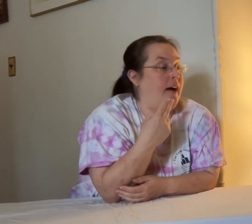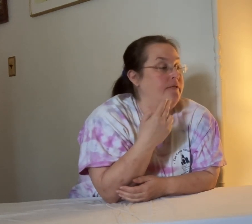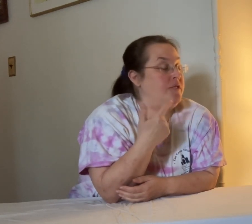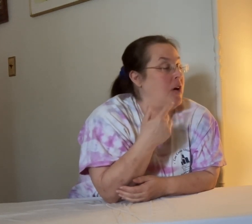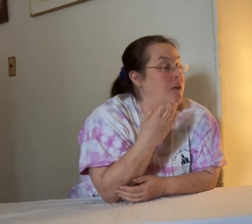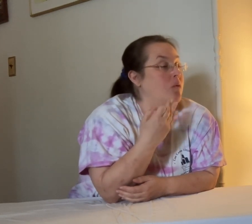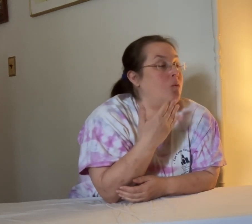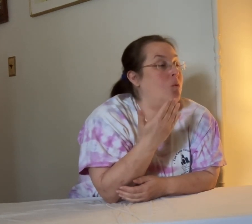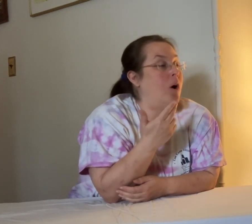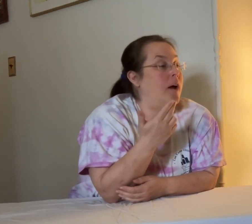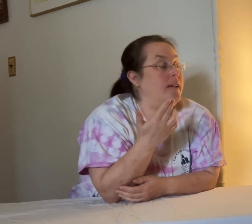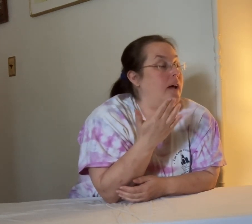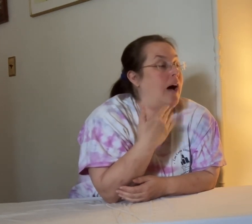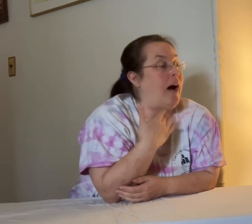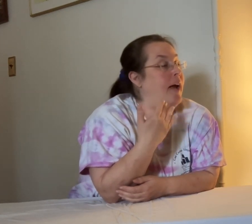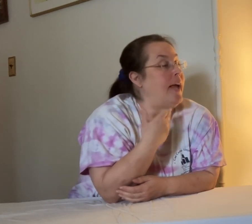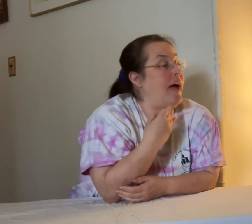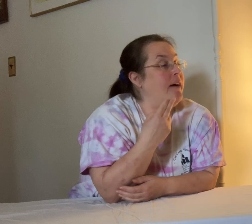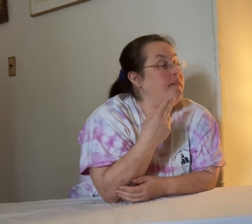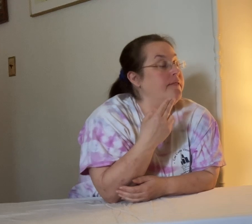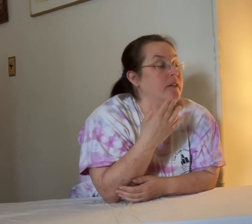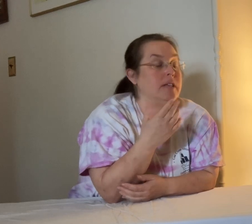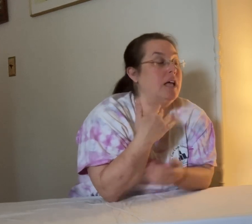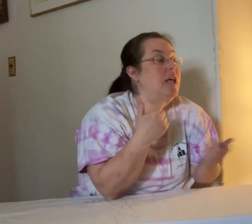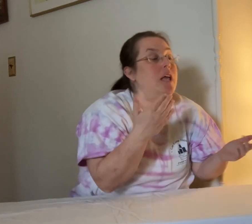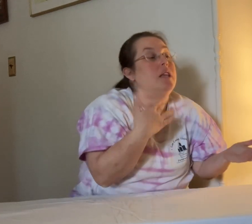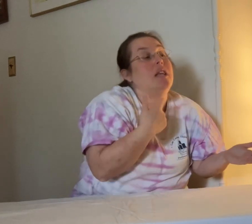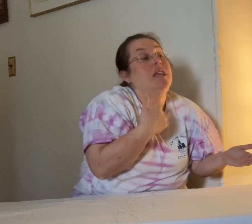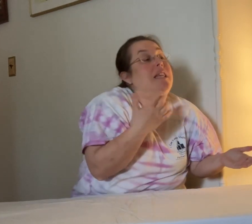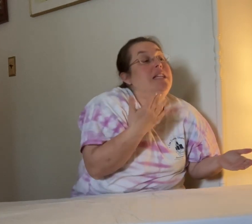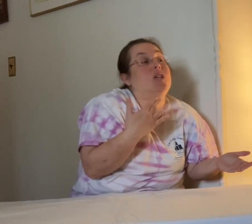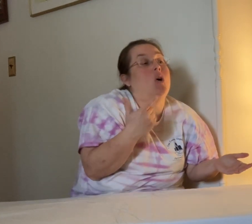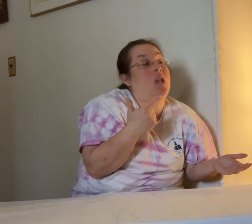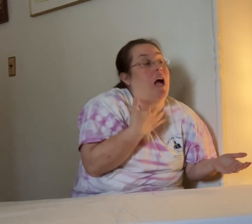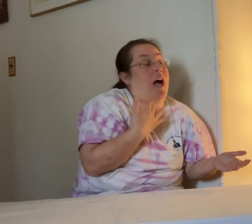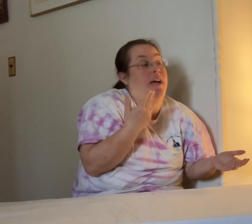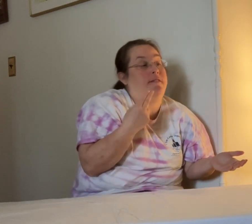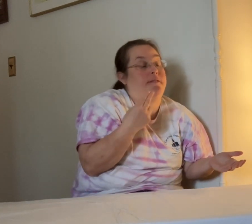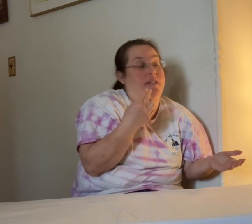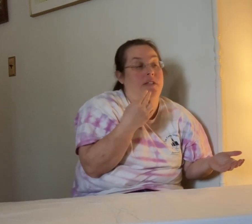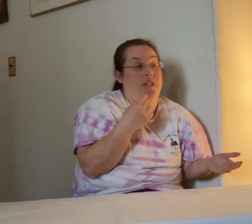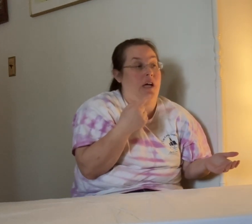have done what I have, the little I've done